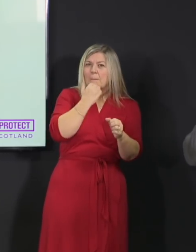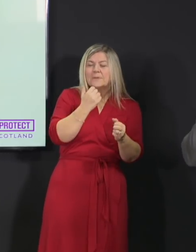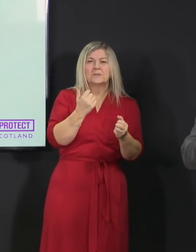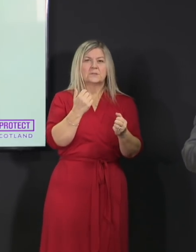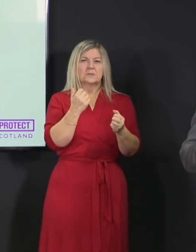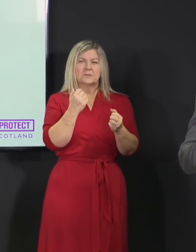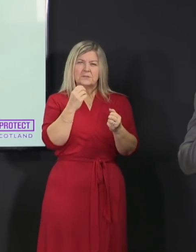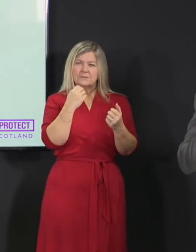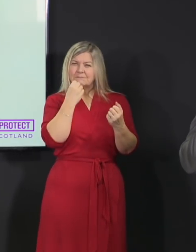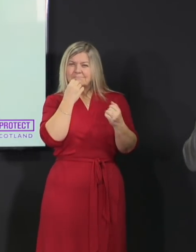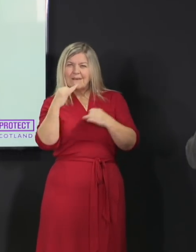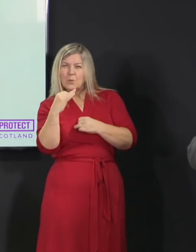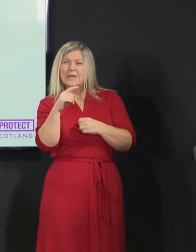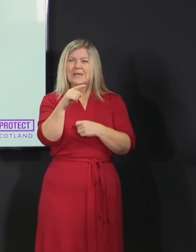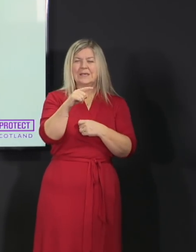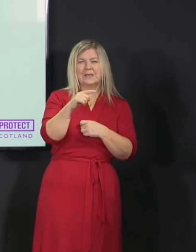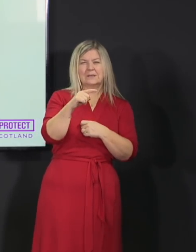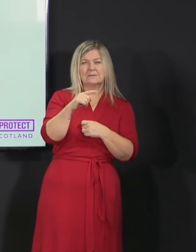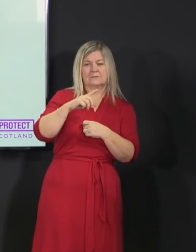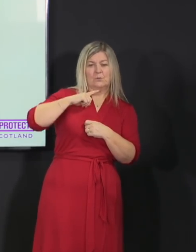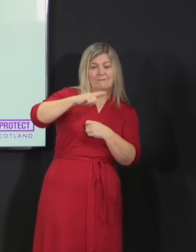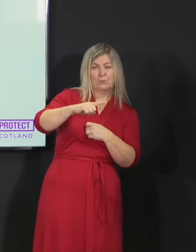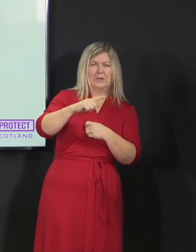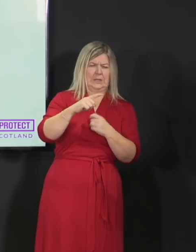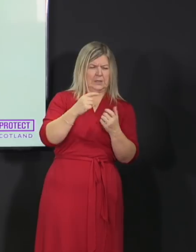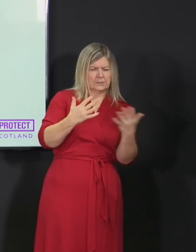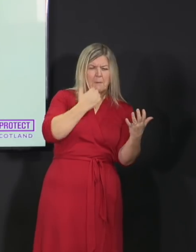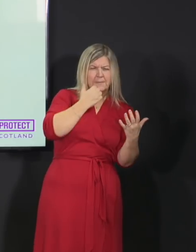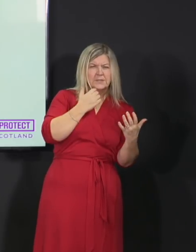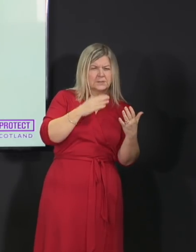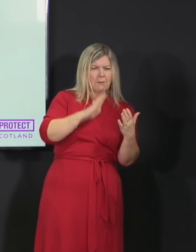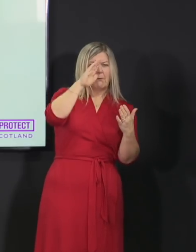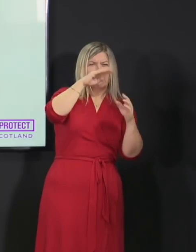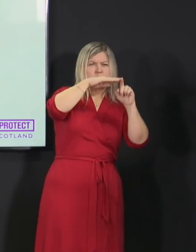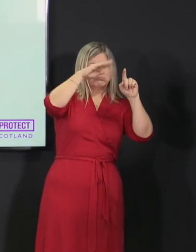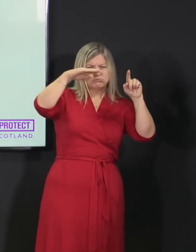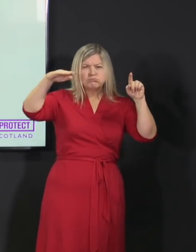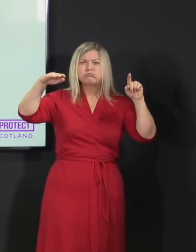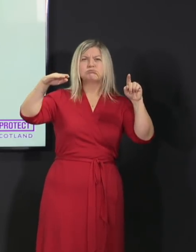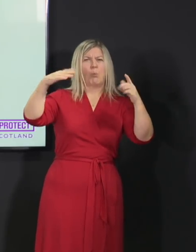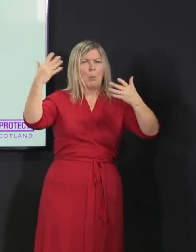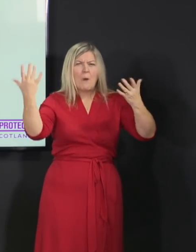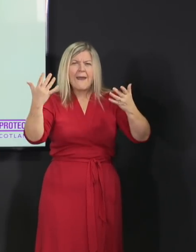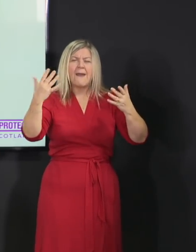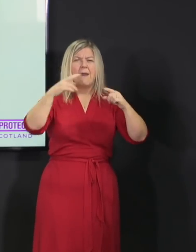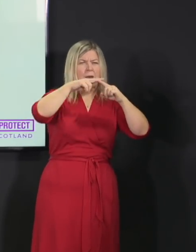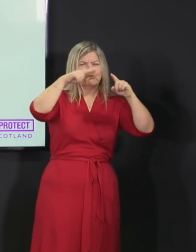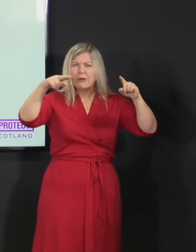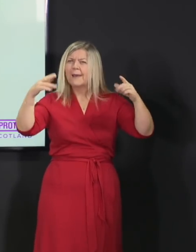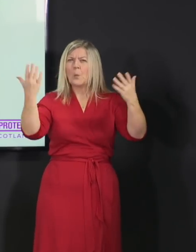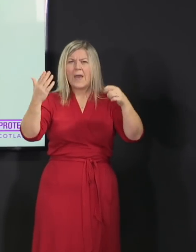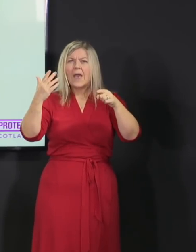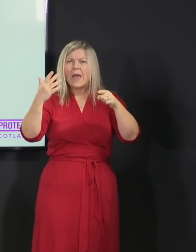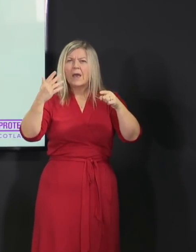seeing each week as well, those 7-day figures, to try and get a sense of where there might be rising cases in any area. Towards the